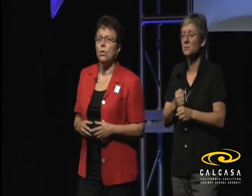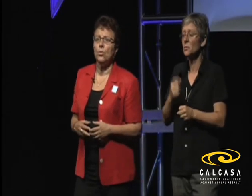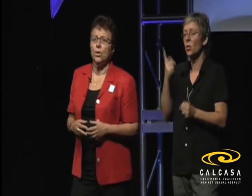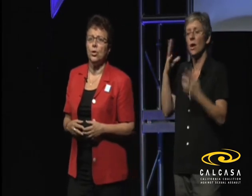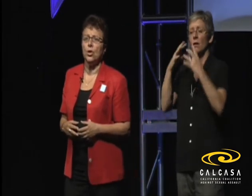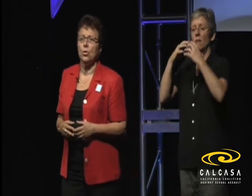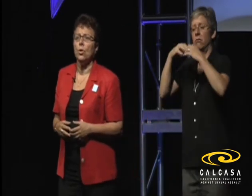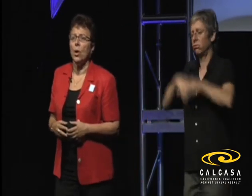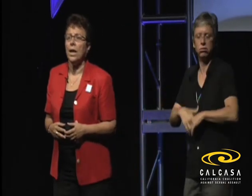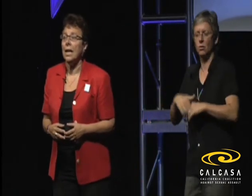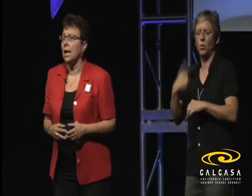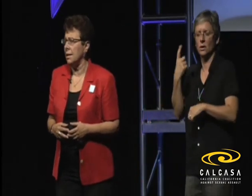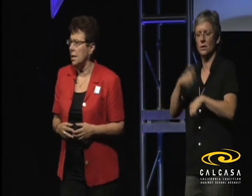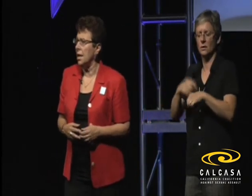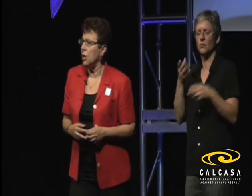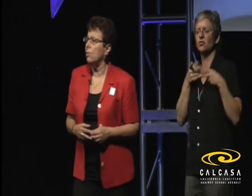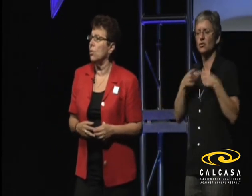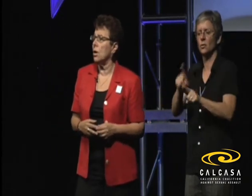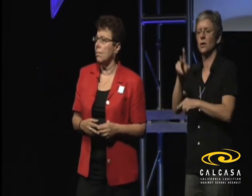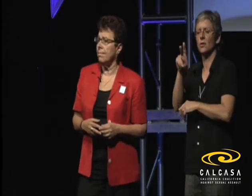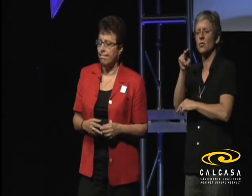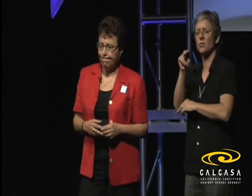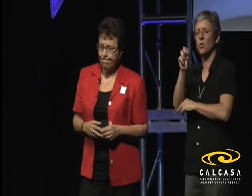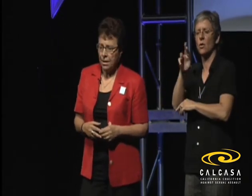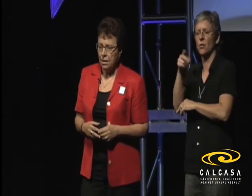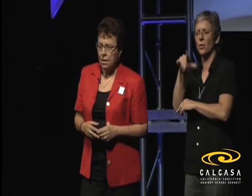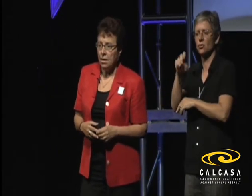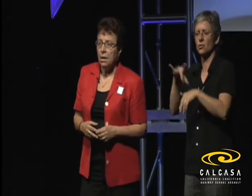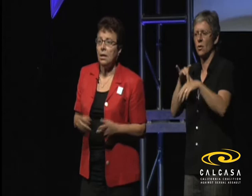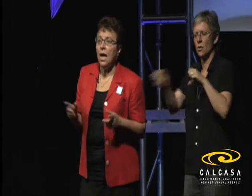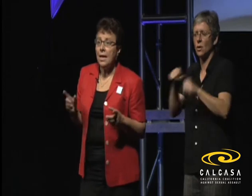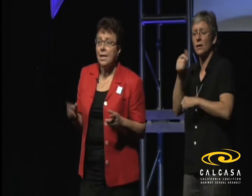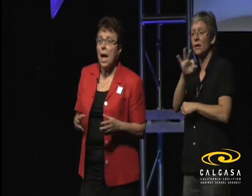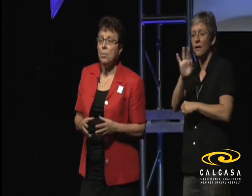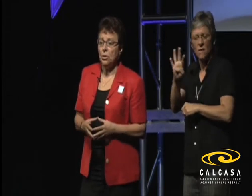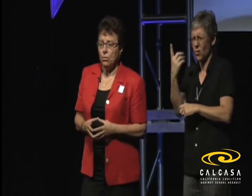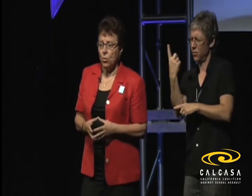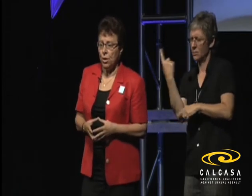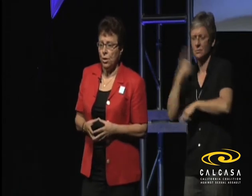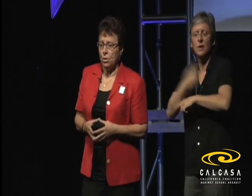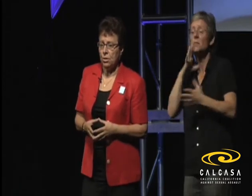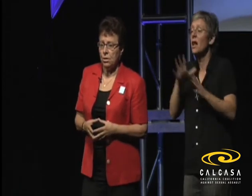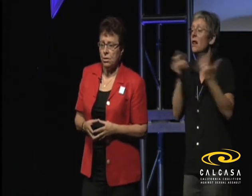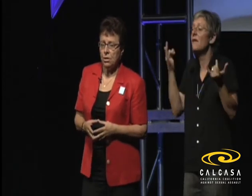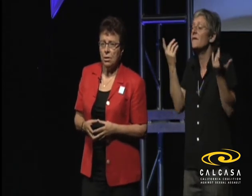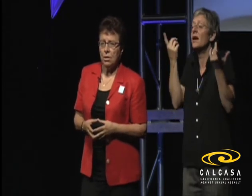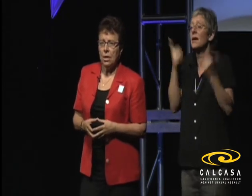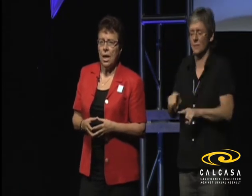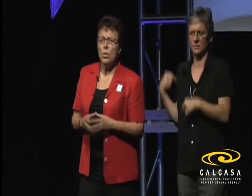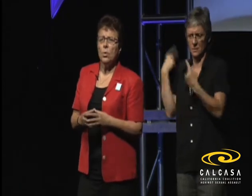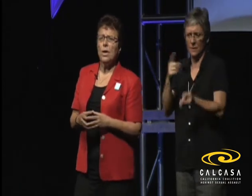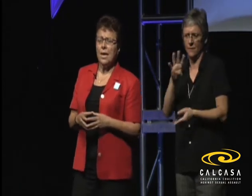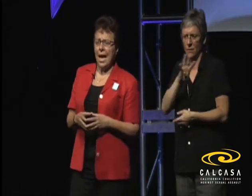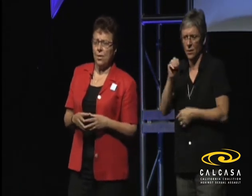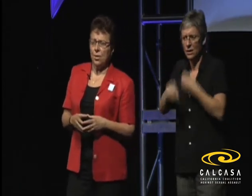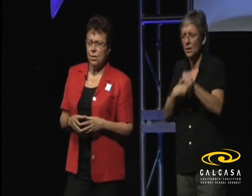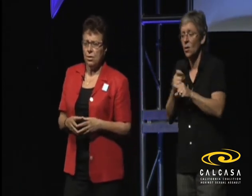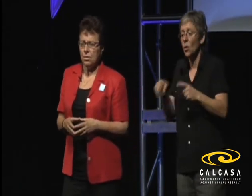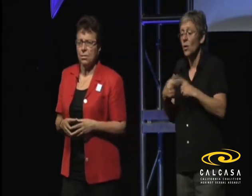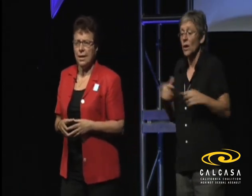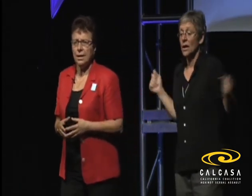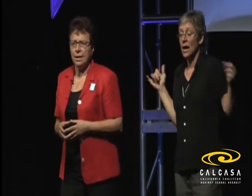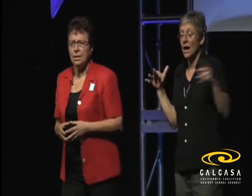the Northridge earthquake in 1994. A lot has happened in 40 years. And when we